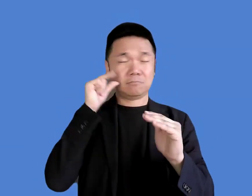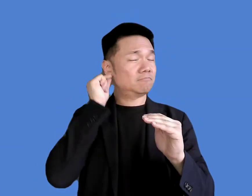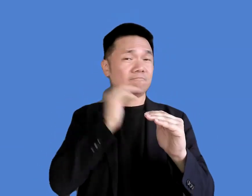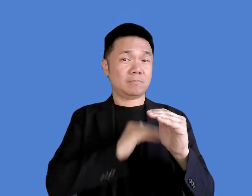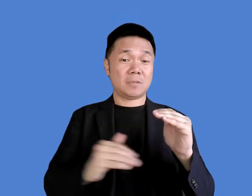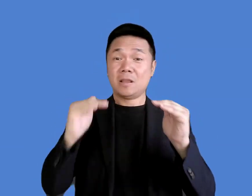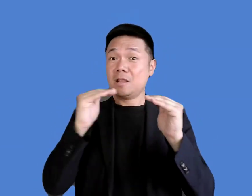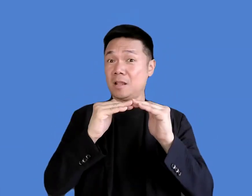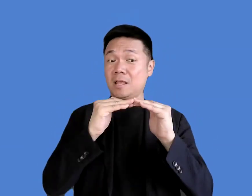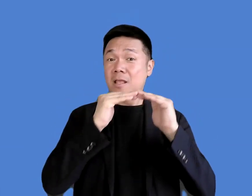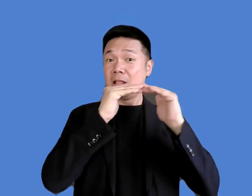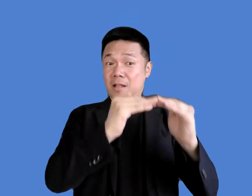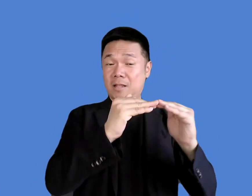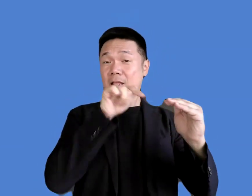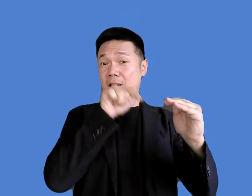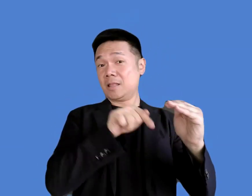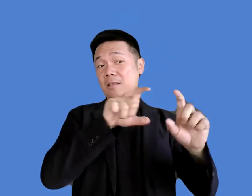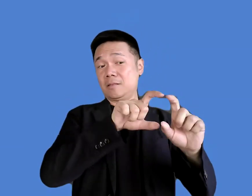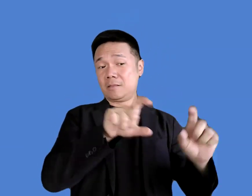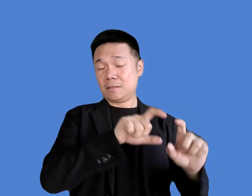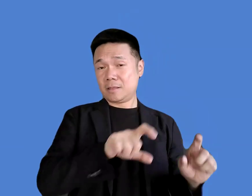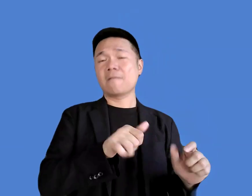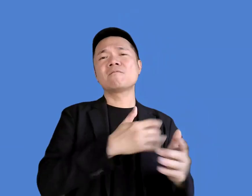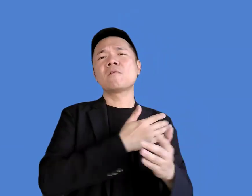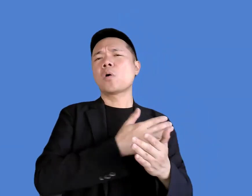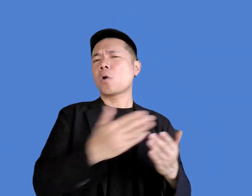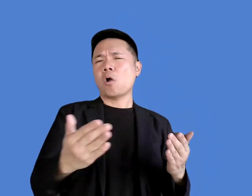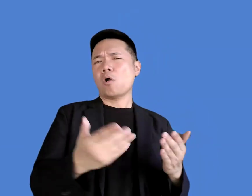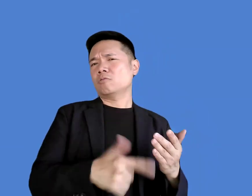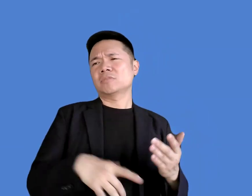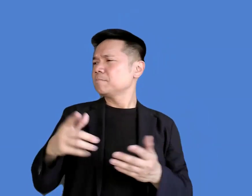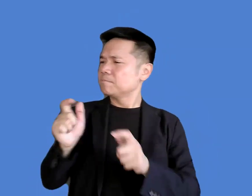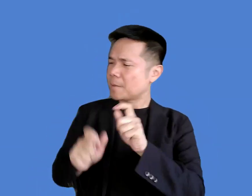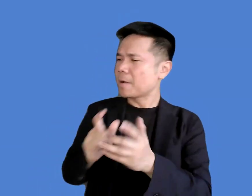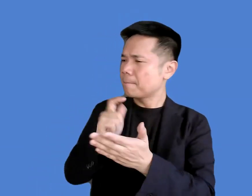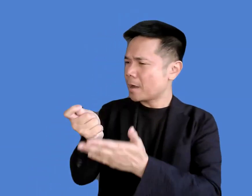organisations and in our businesses, in supply chains and communities.